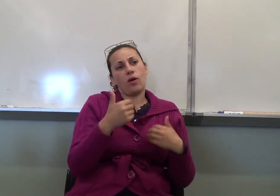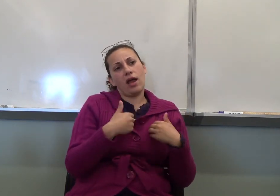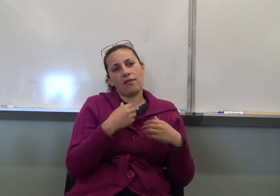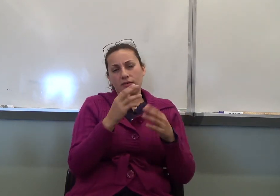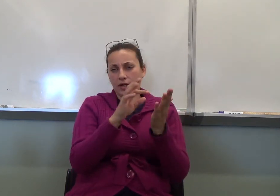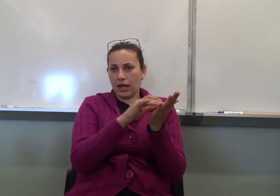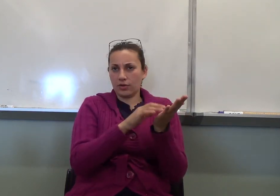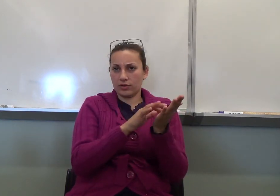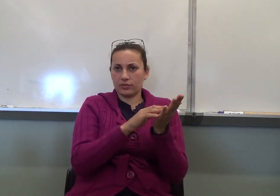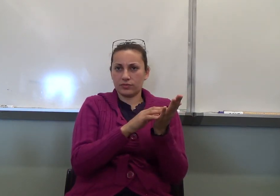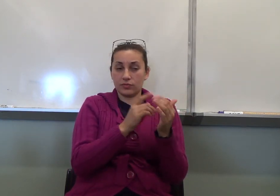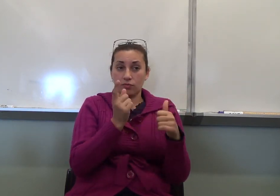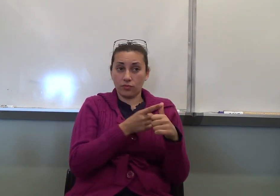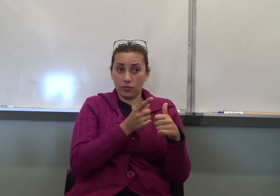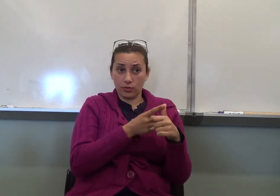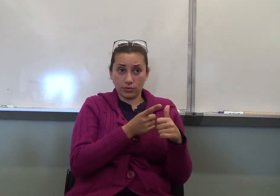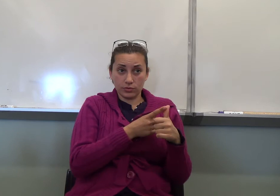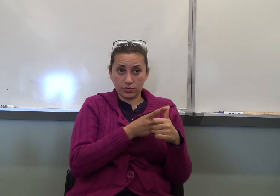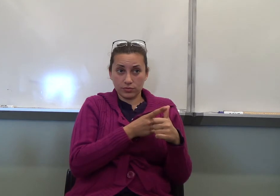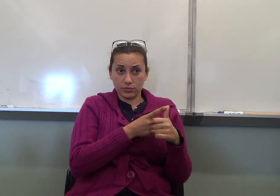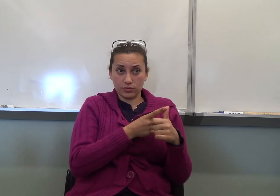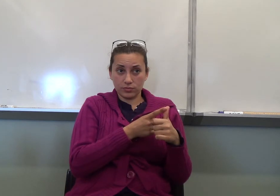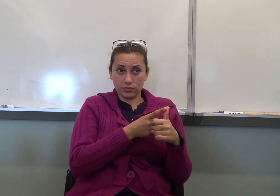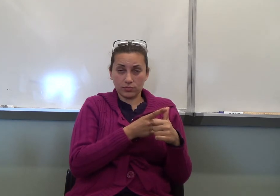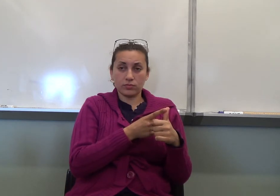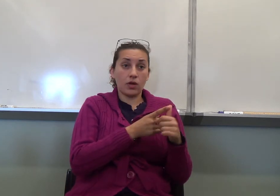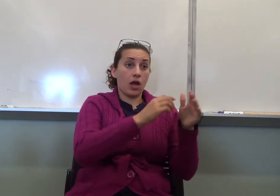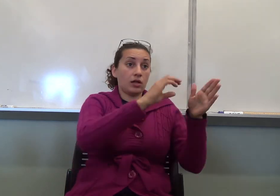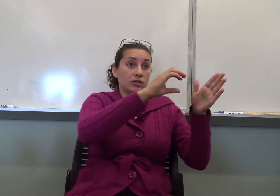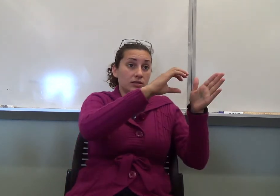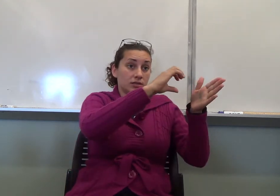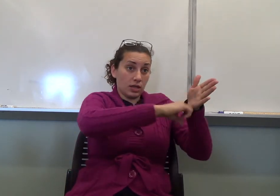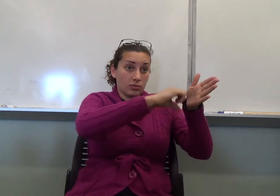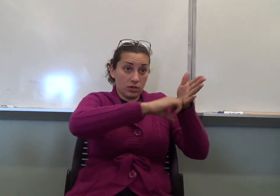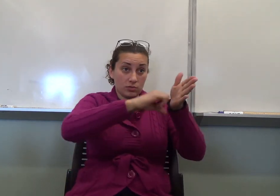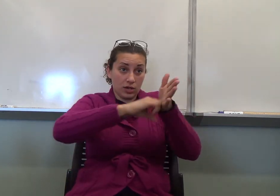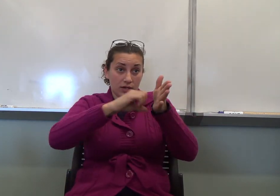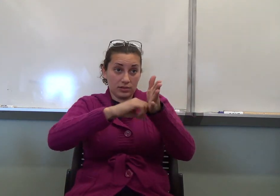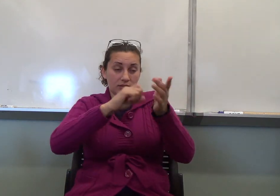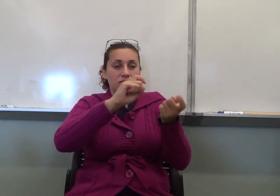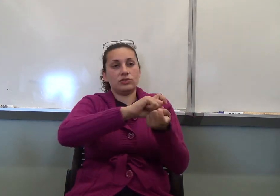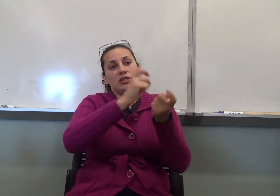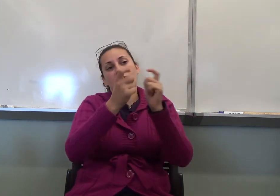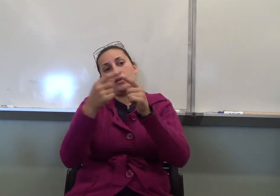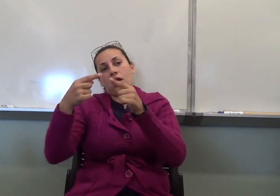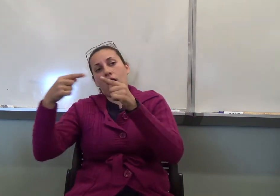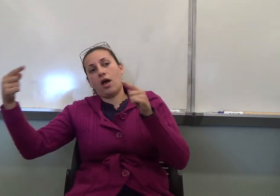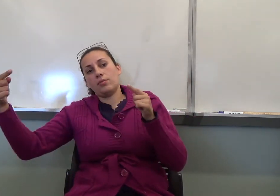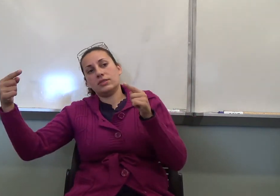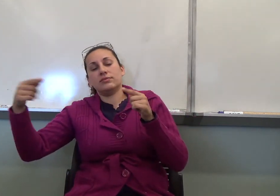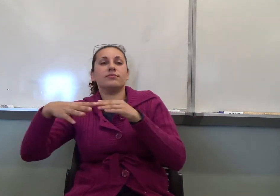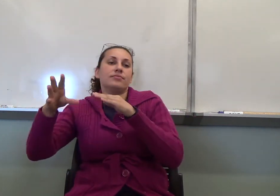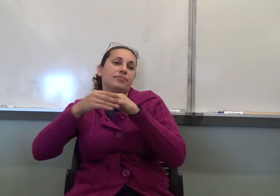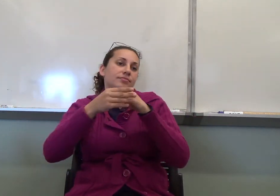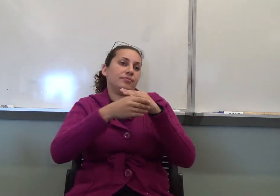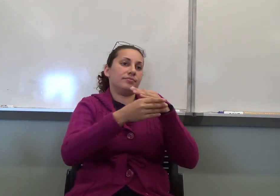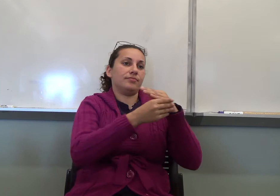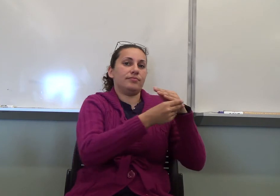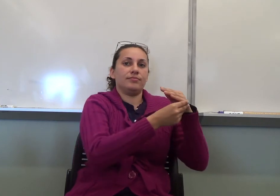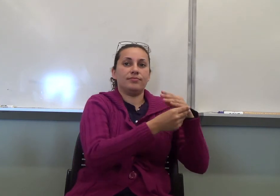Actually, the first thing to do here is change all the subtraction to addition of the opposite. That's the easiest way to handle it. Okay,